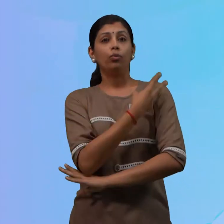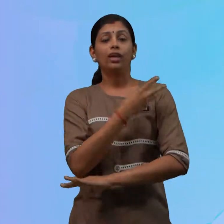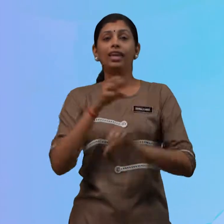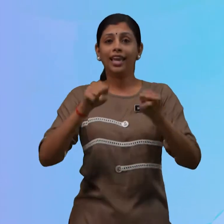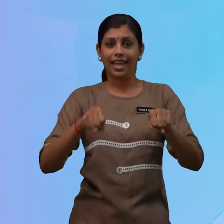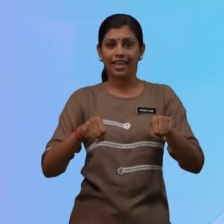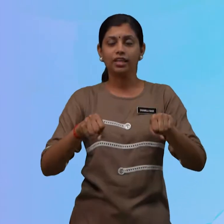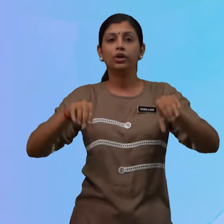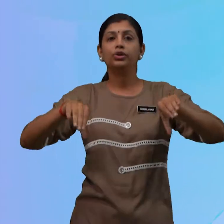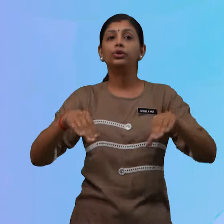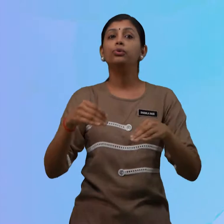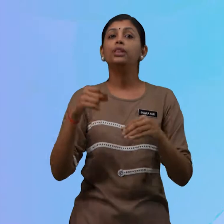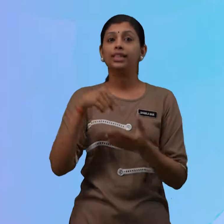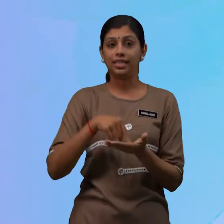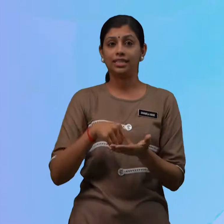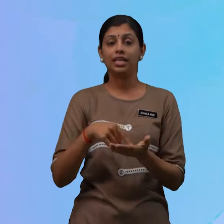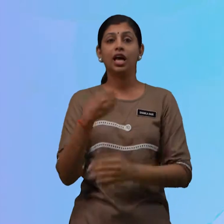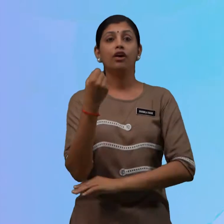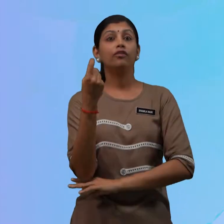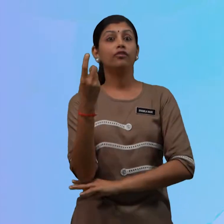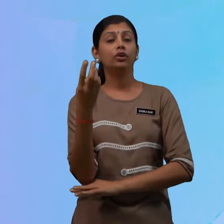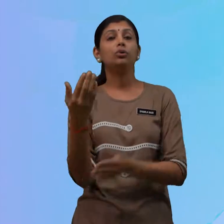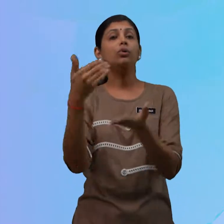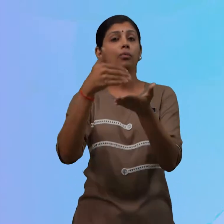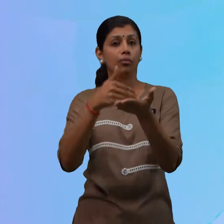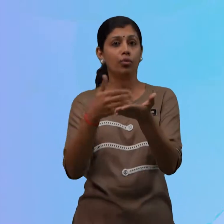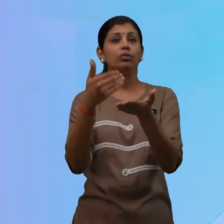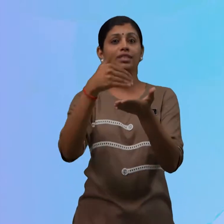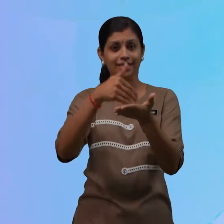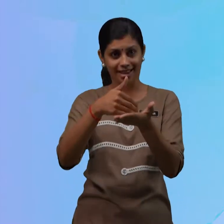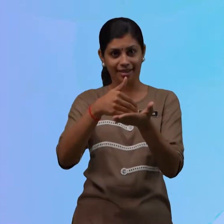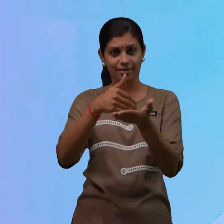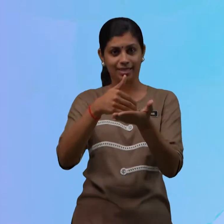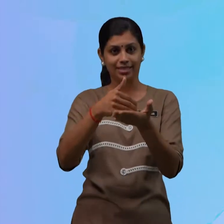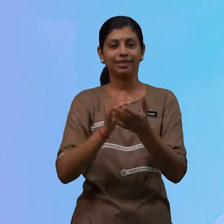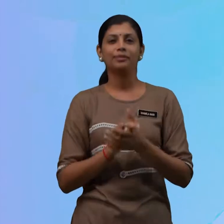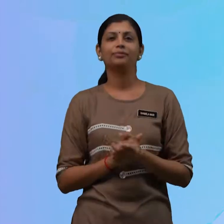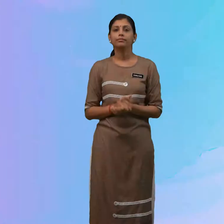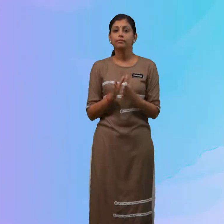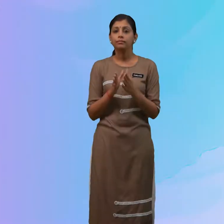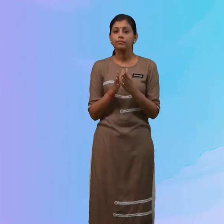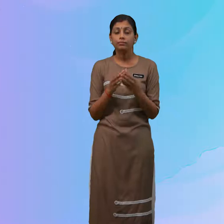We can do this few more times.